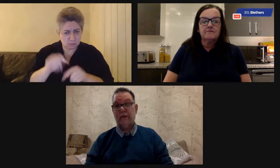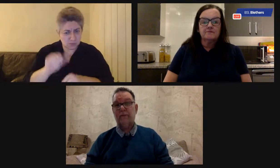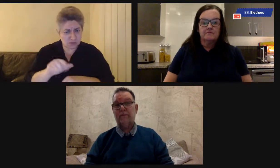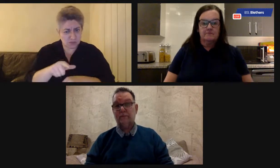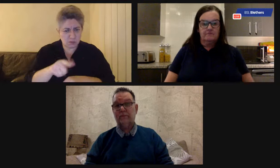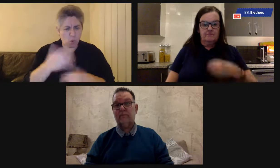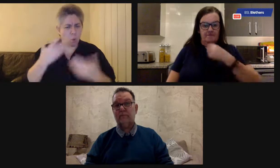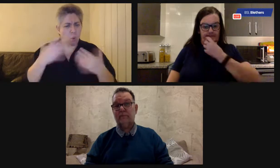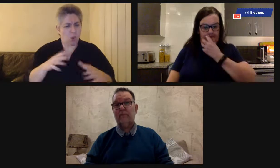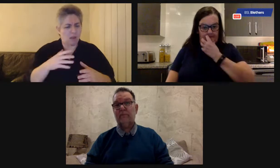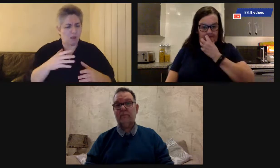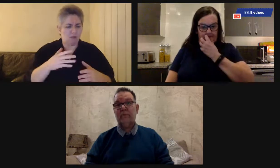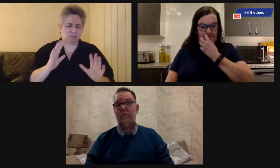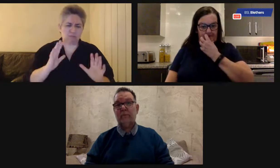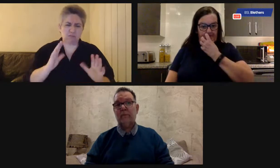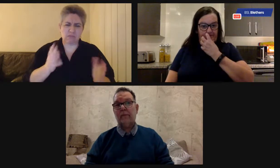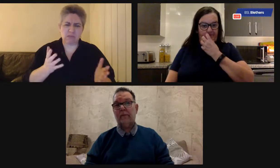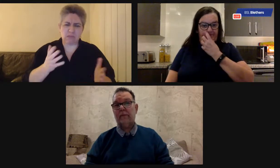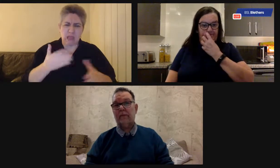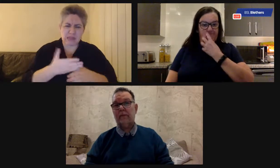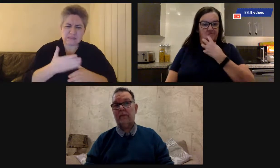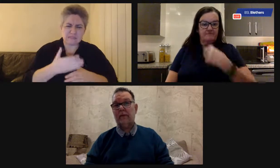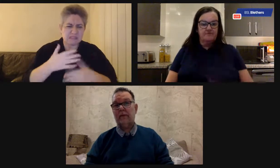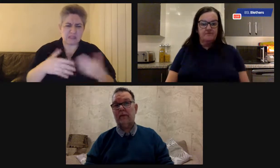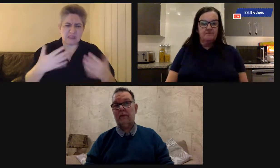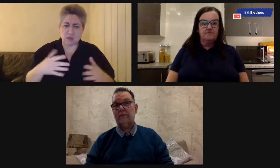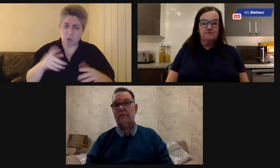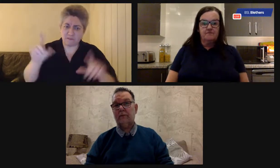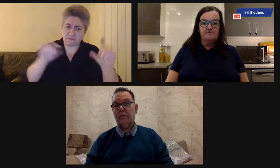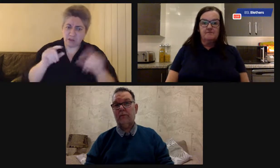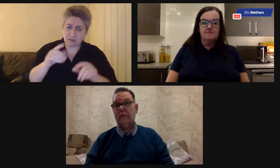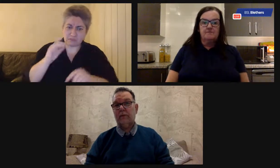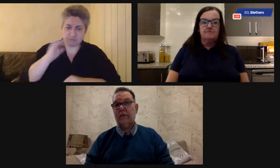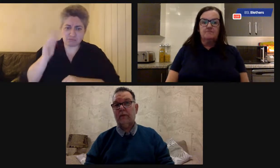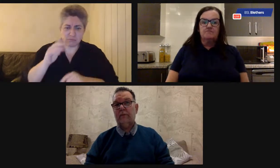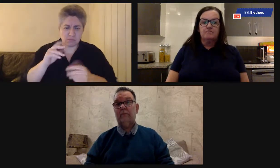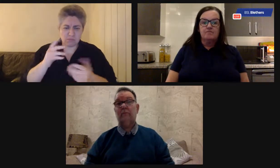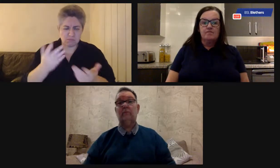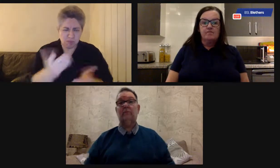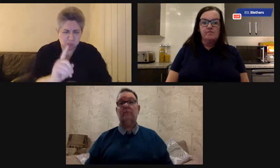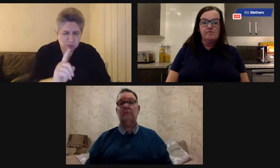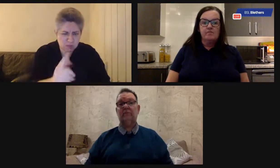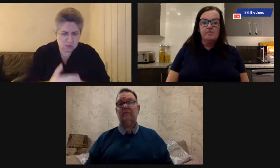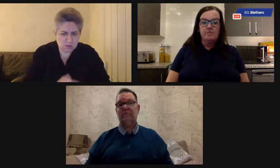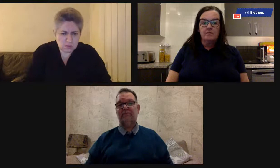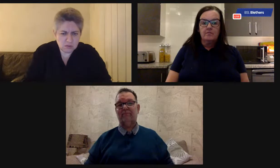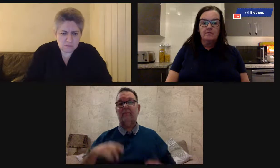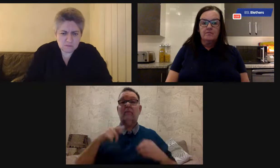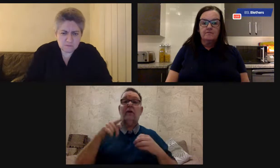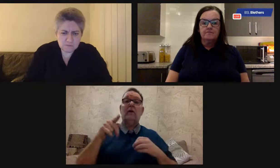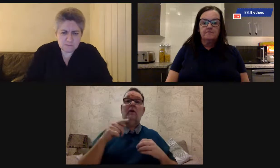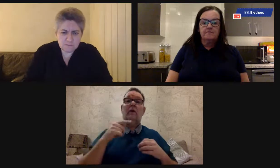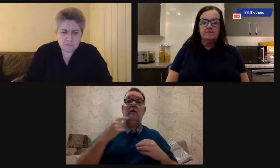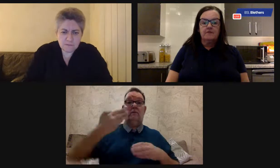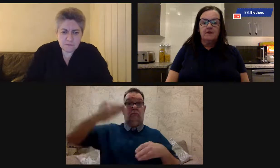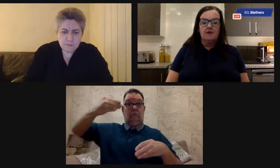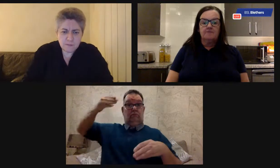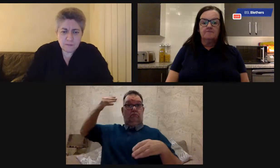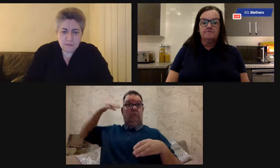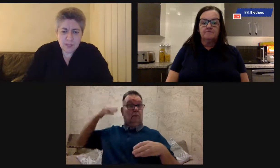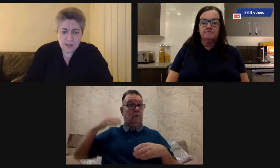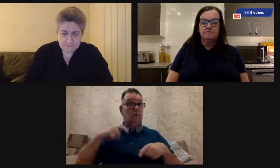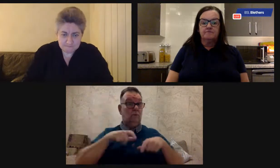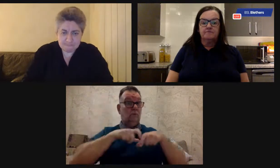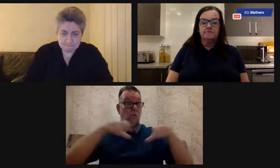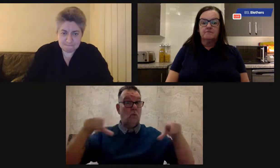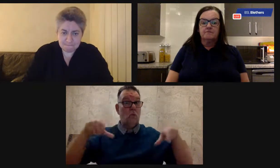So, do you have exhibition stalls or is it just activities? I'm just wondering, do you invite maybe famous people